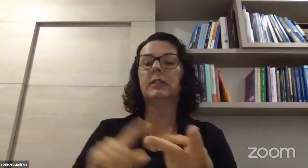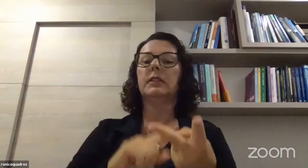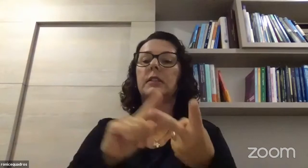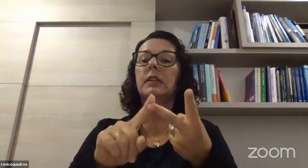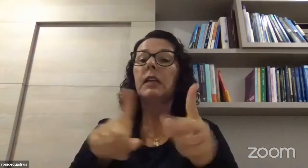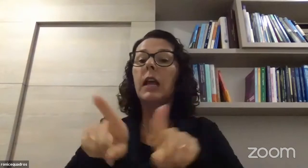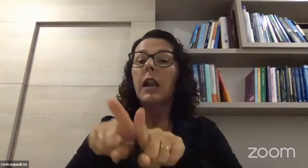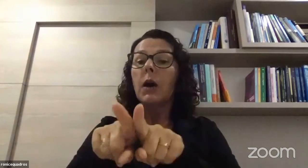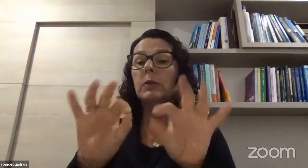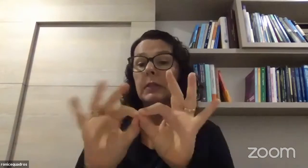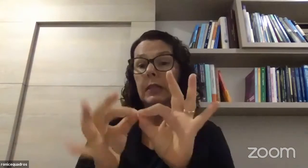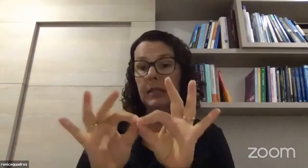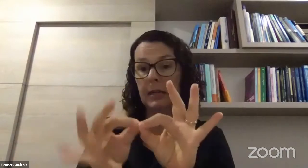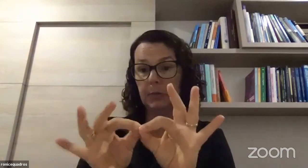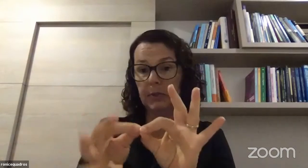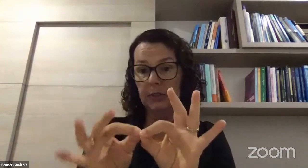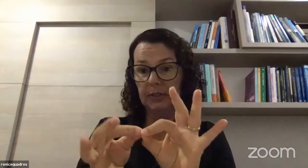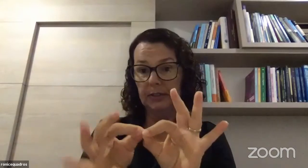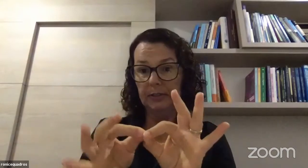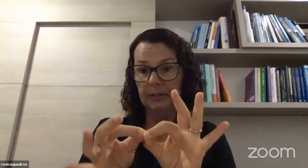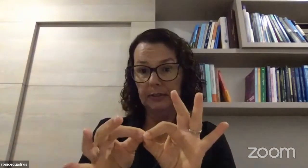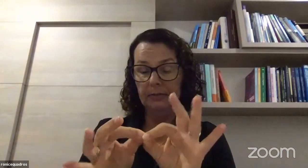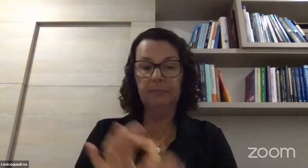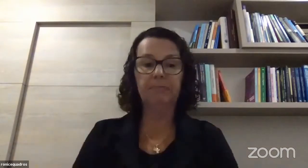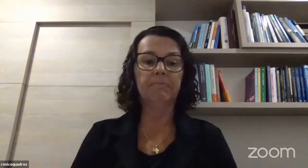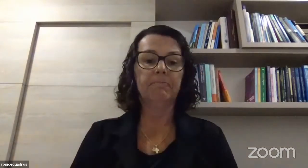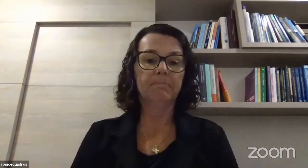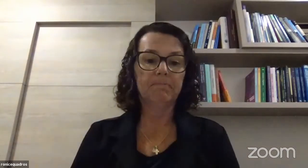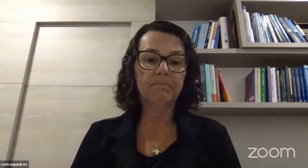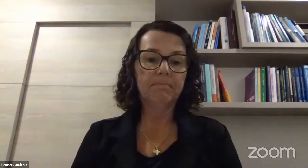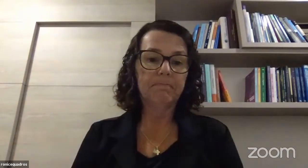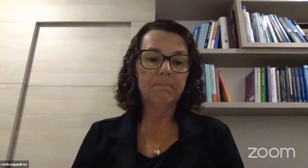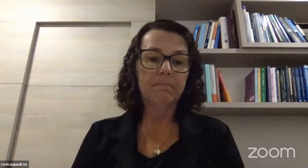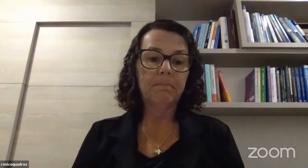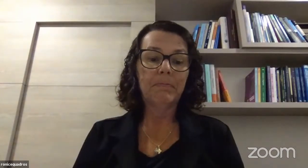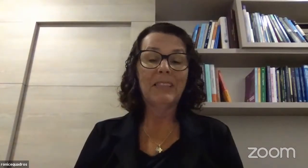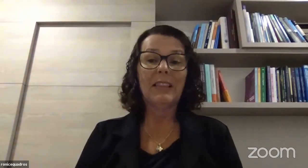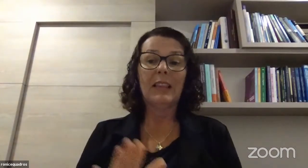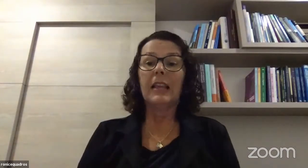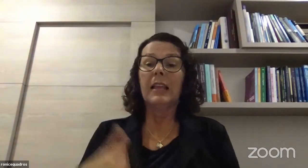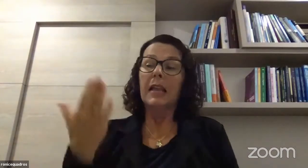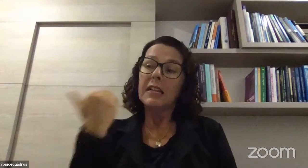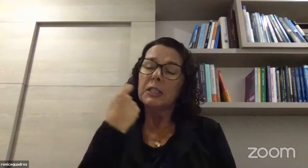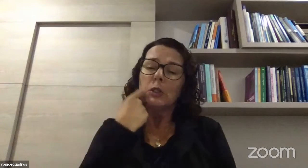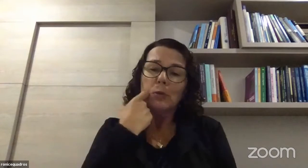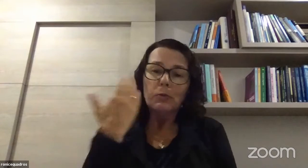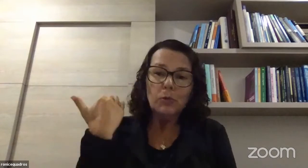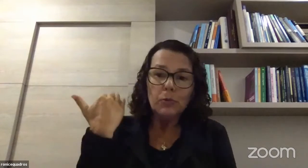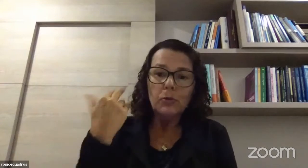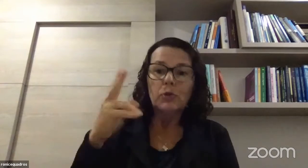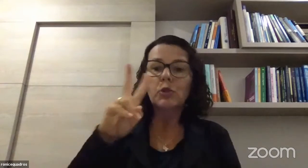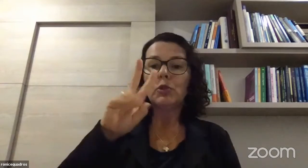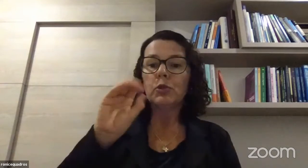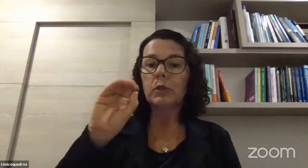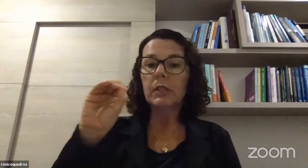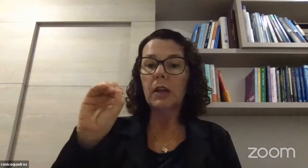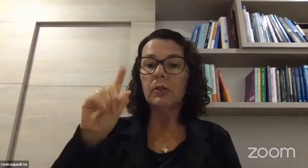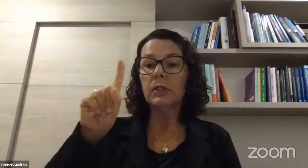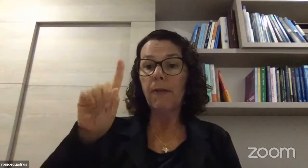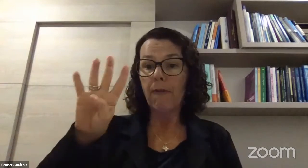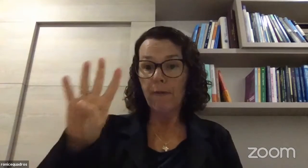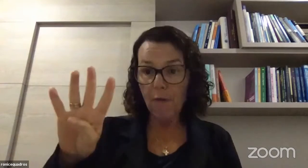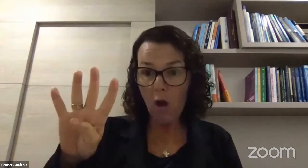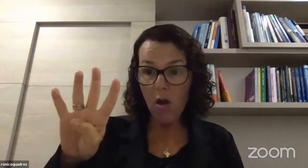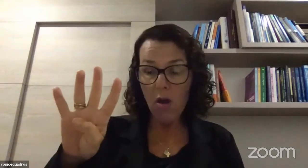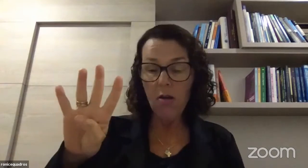teachers to teach sign language as well as how to interpret or to teach using